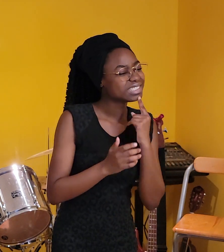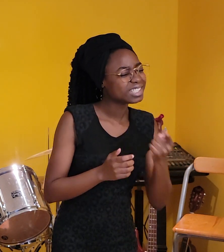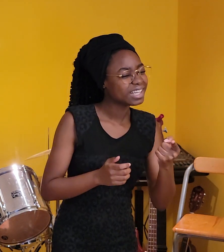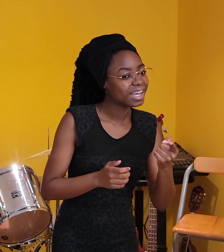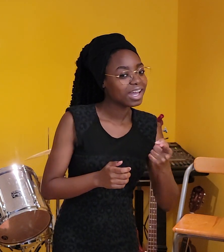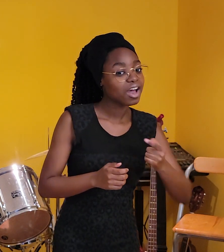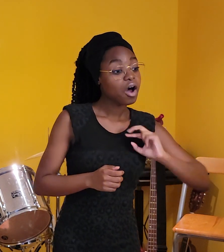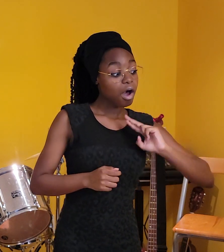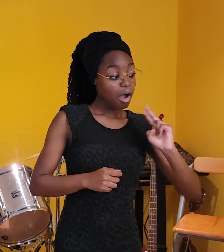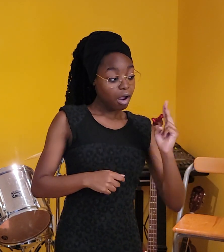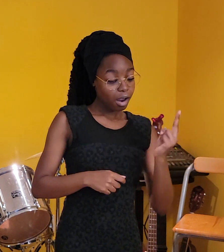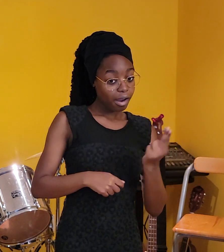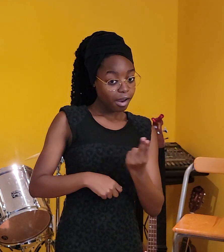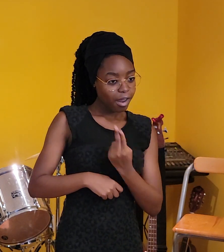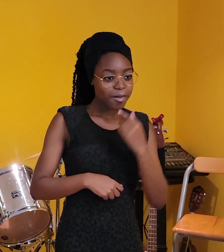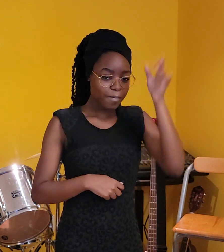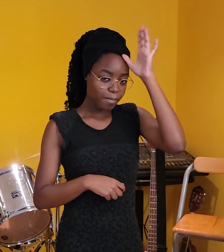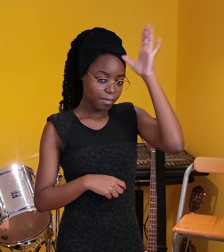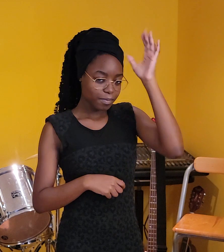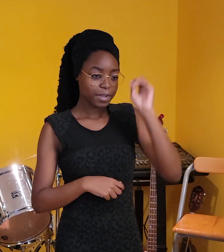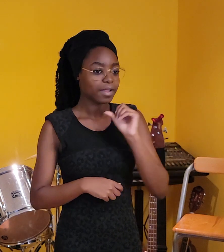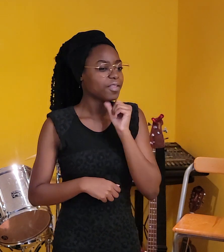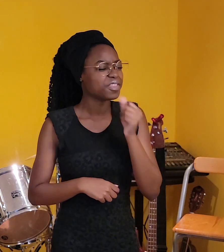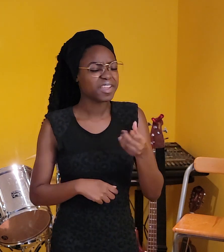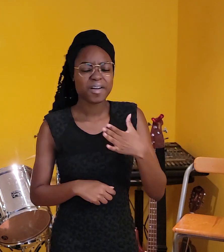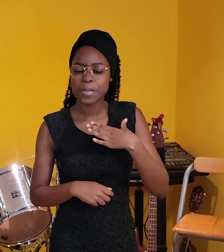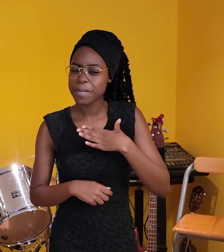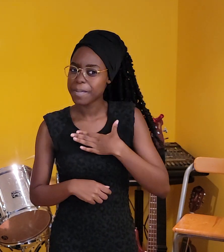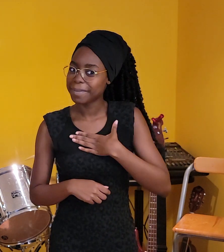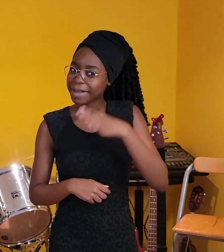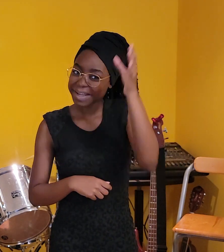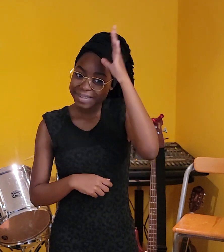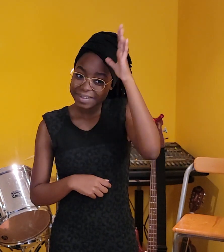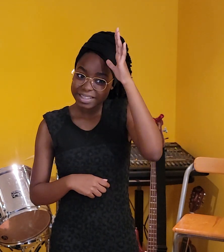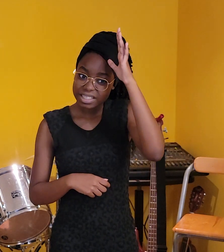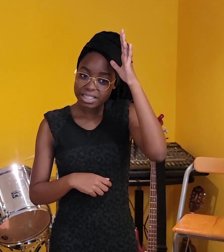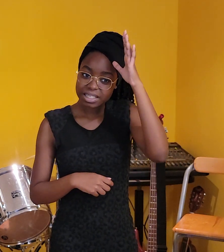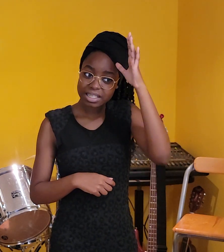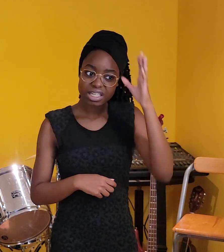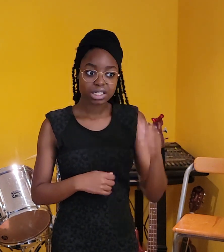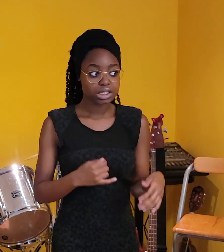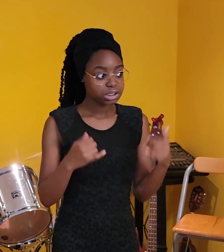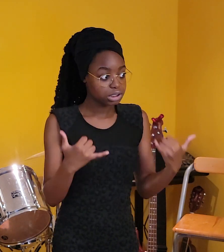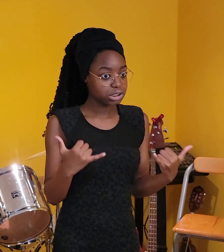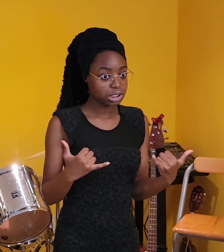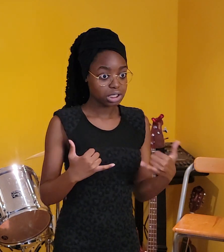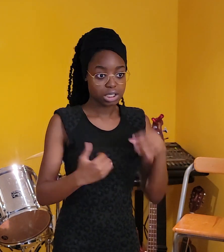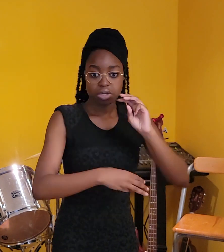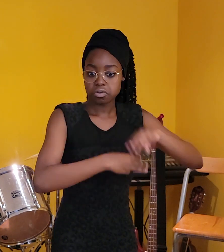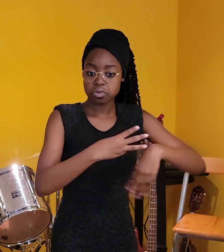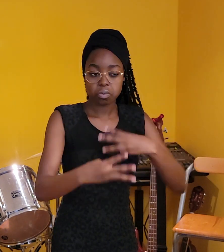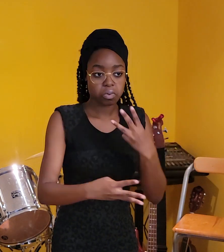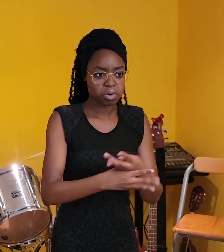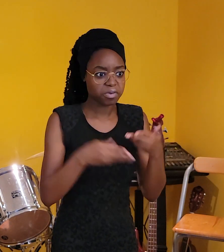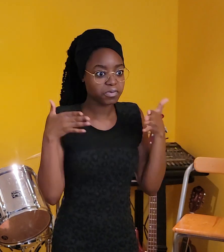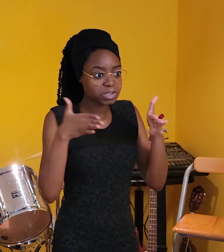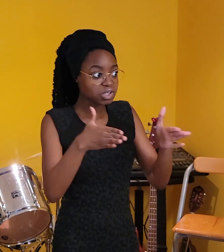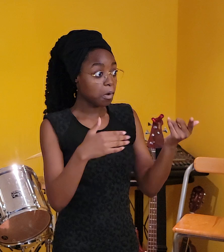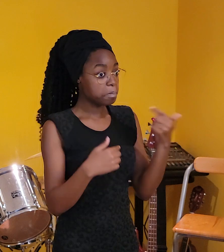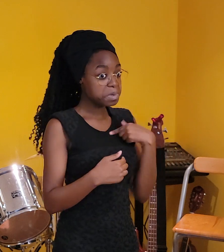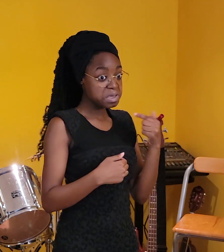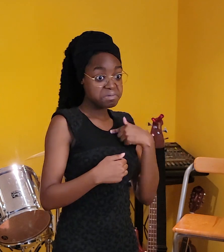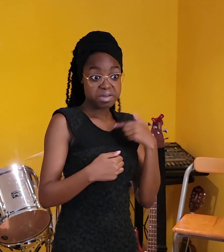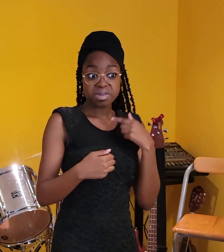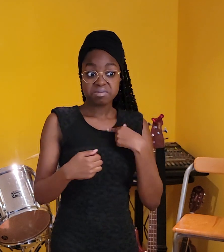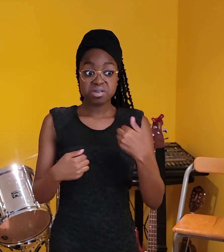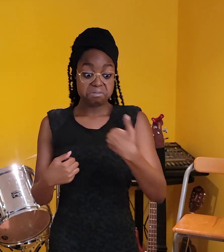our individualistic age where the focus is always on me, myself, and I, even faith in our God gets spoken of as